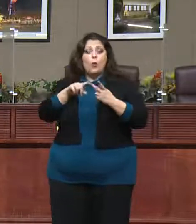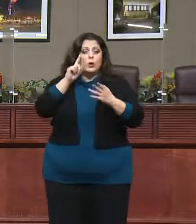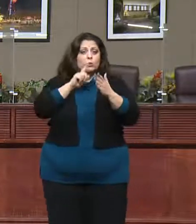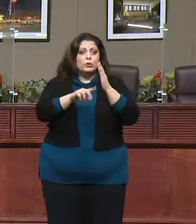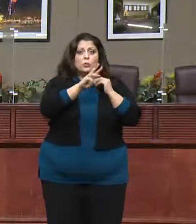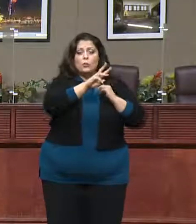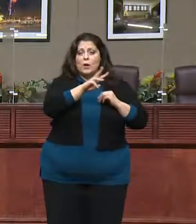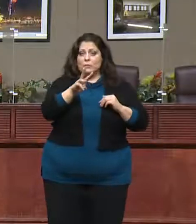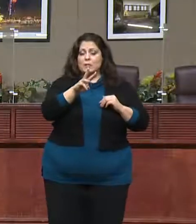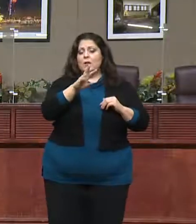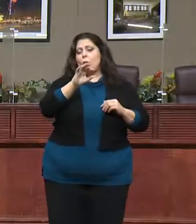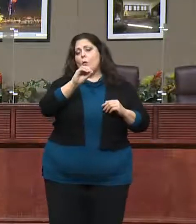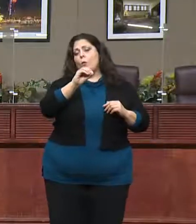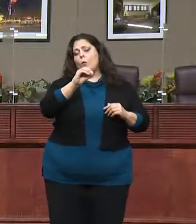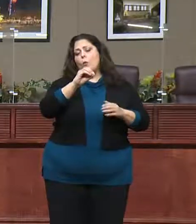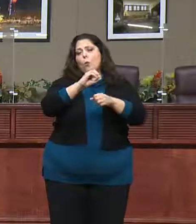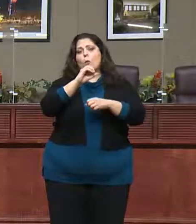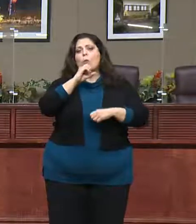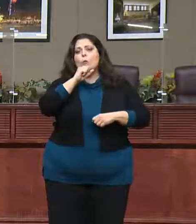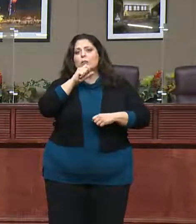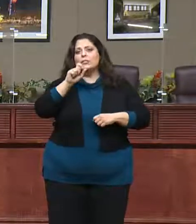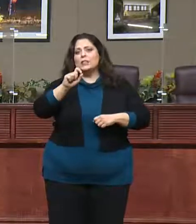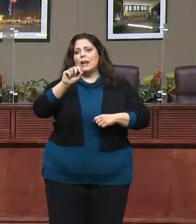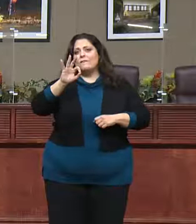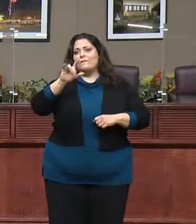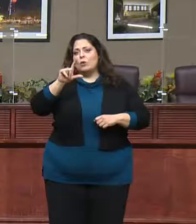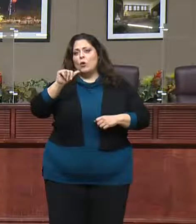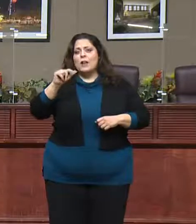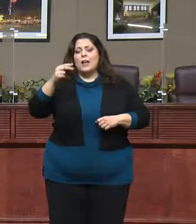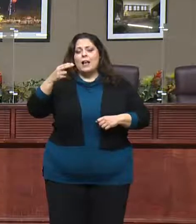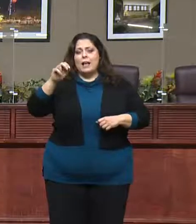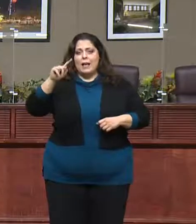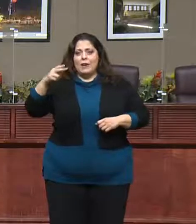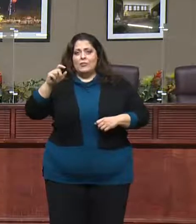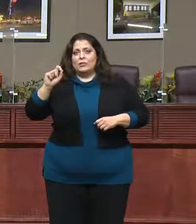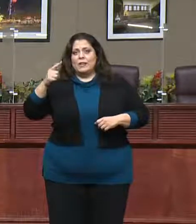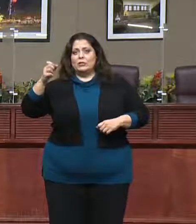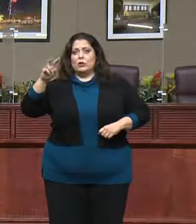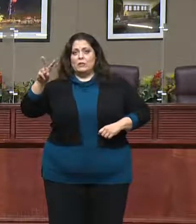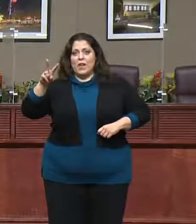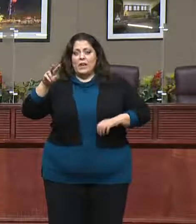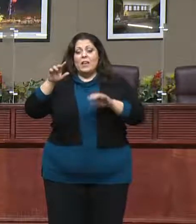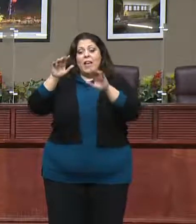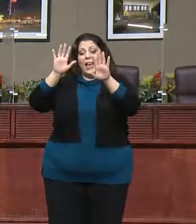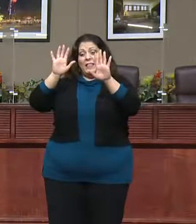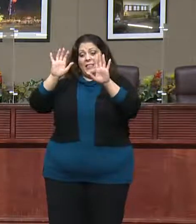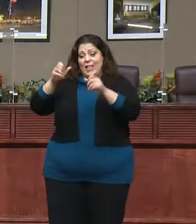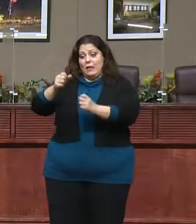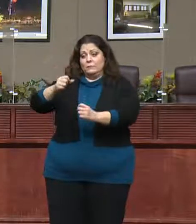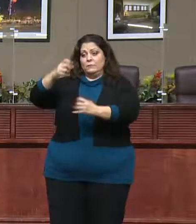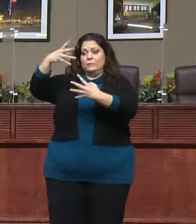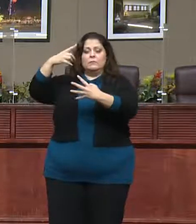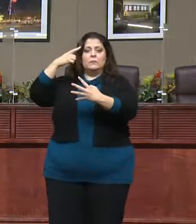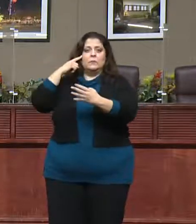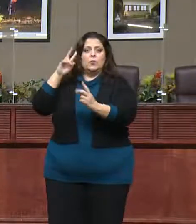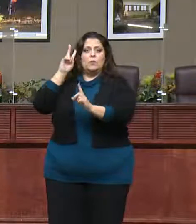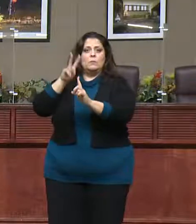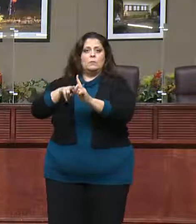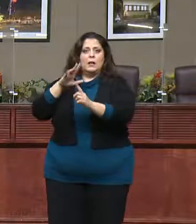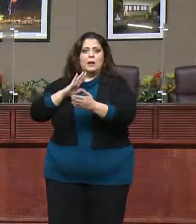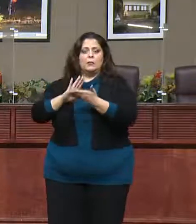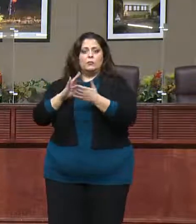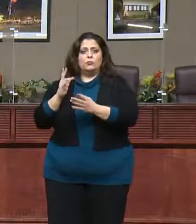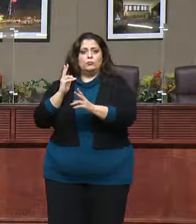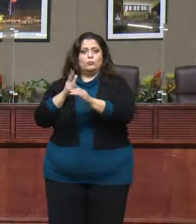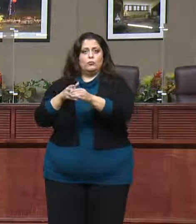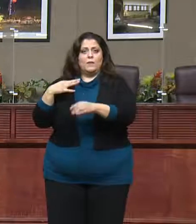orange.floridahealth.gov, and apply as a volunteer. for those who are medical assistants and